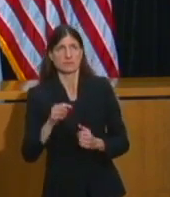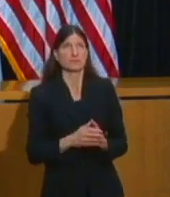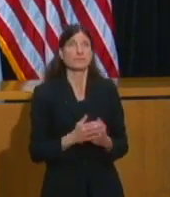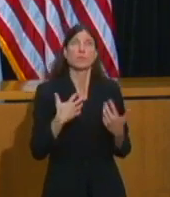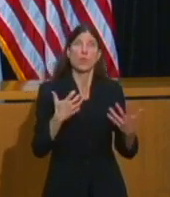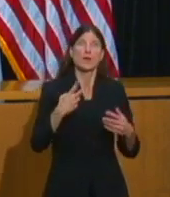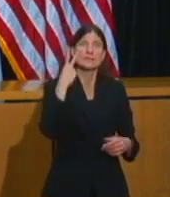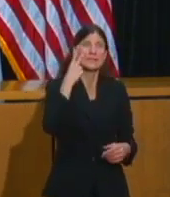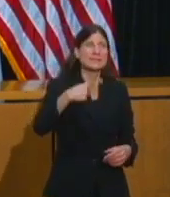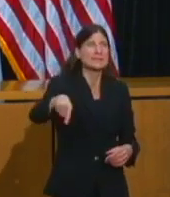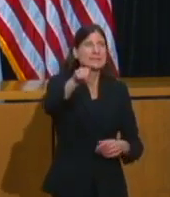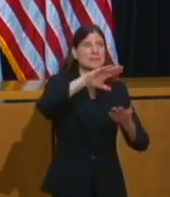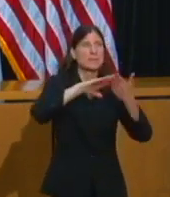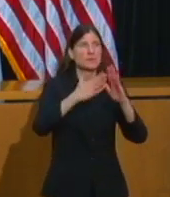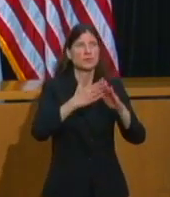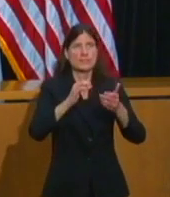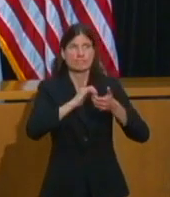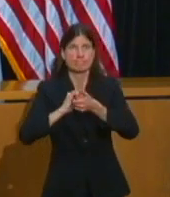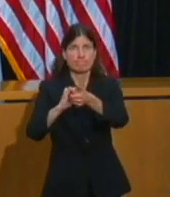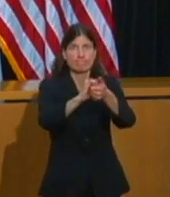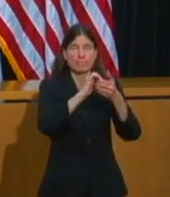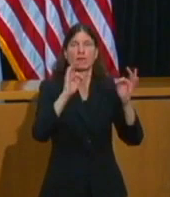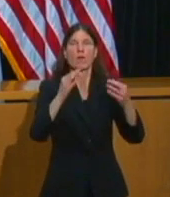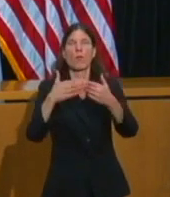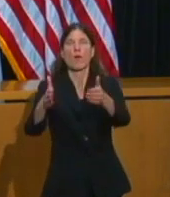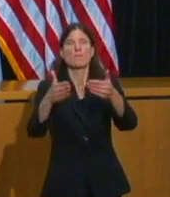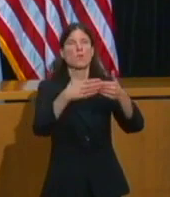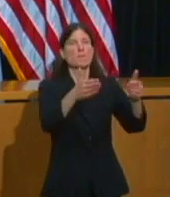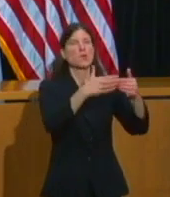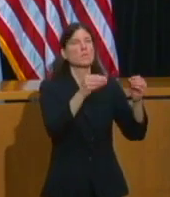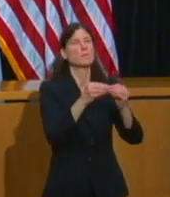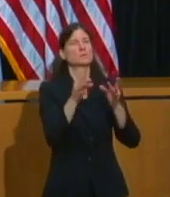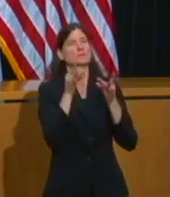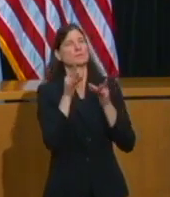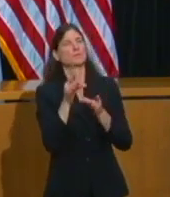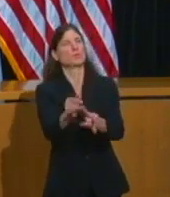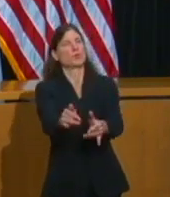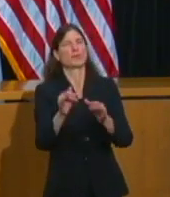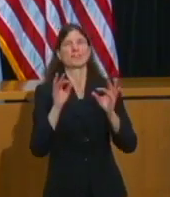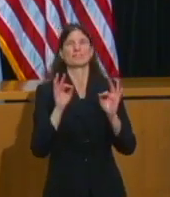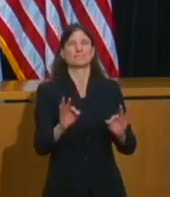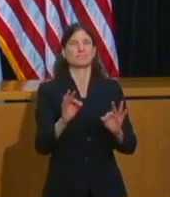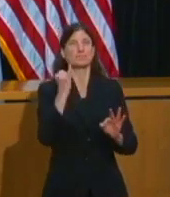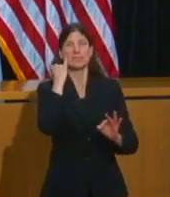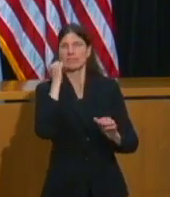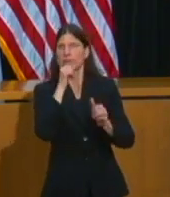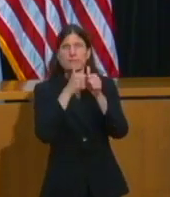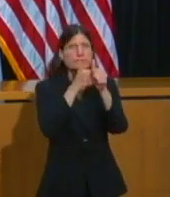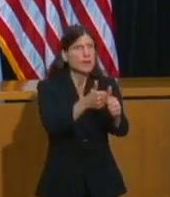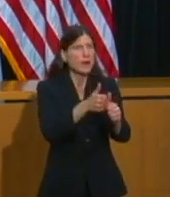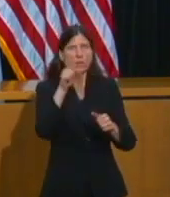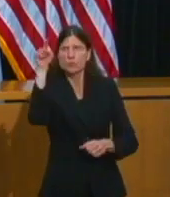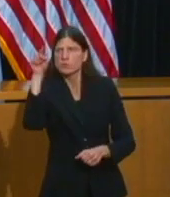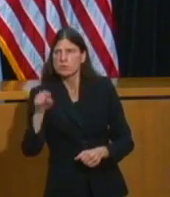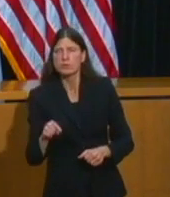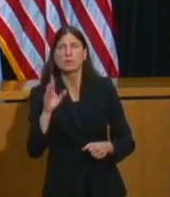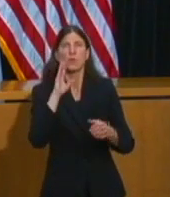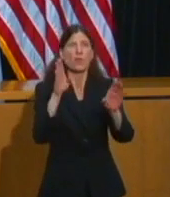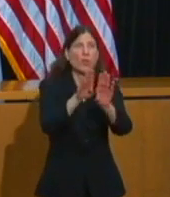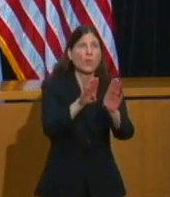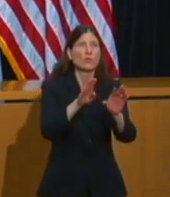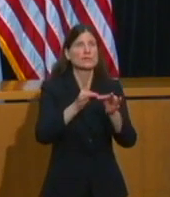setbacks. And we're making progress towards the second phase of reopening because residents continue to follow public health